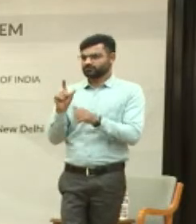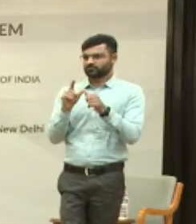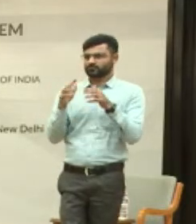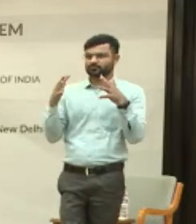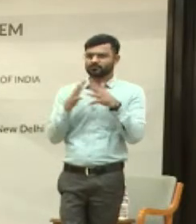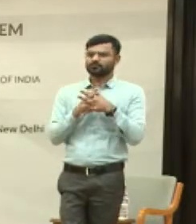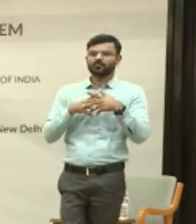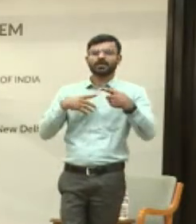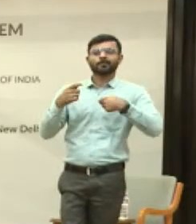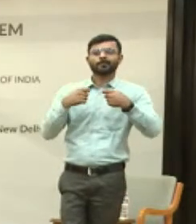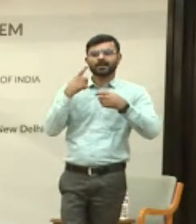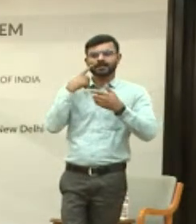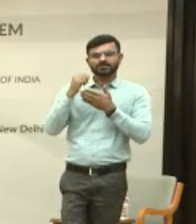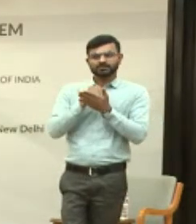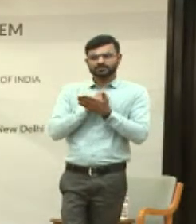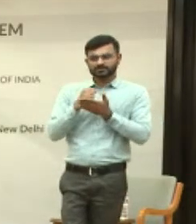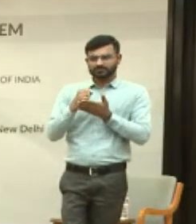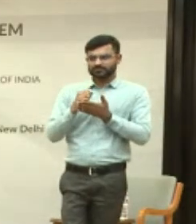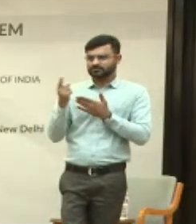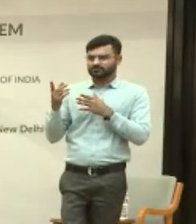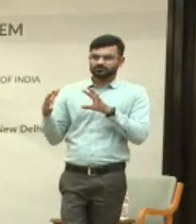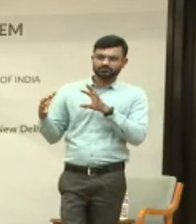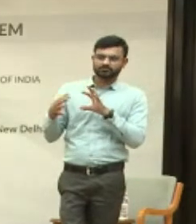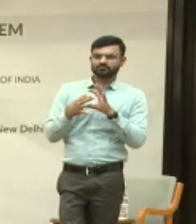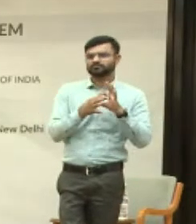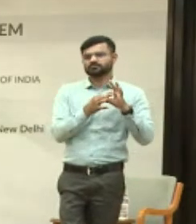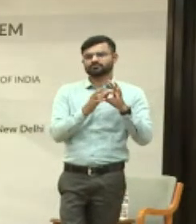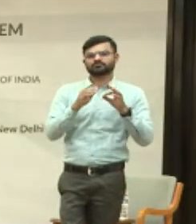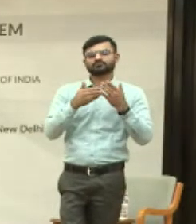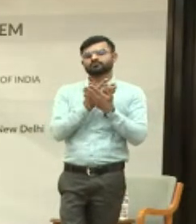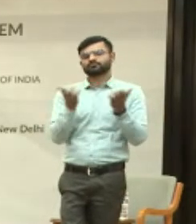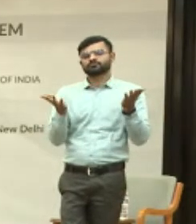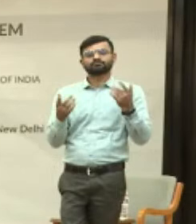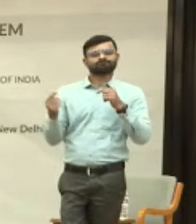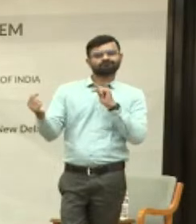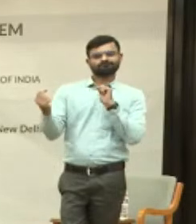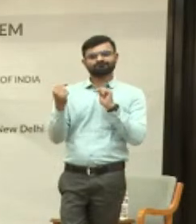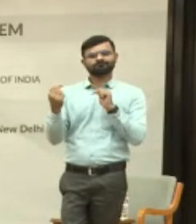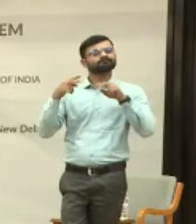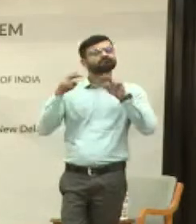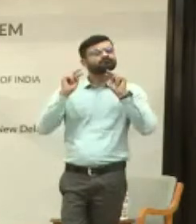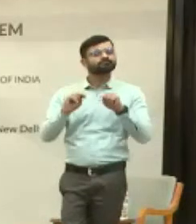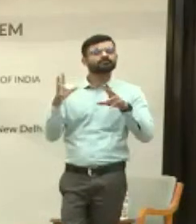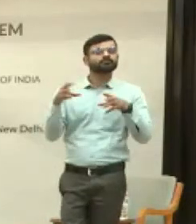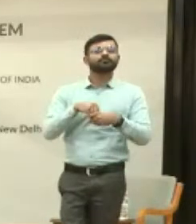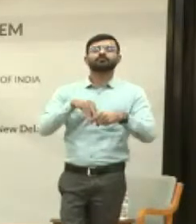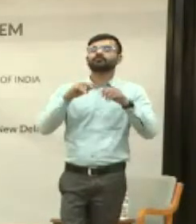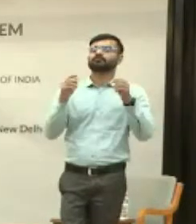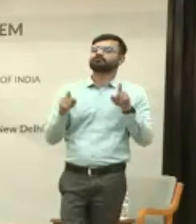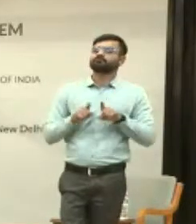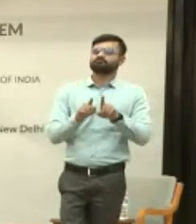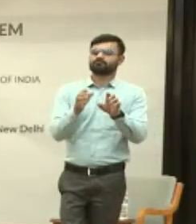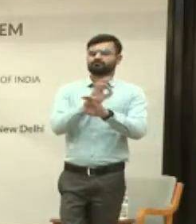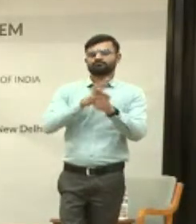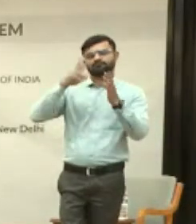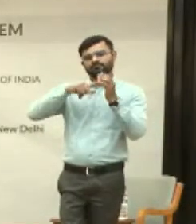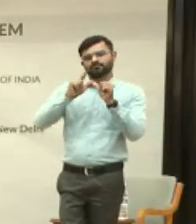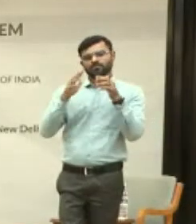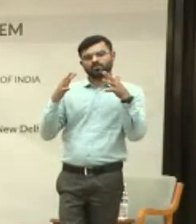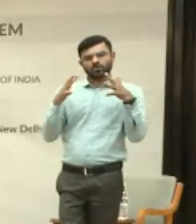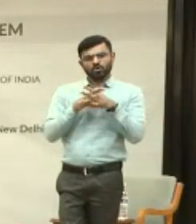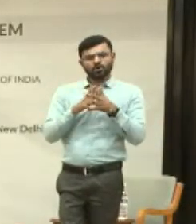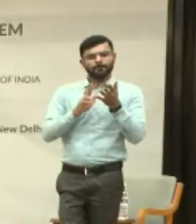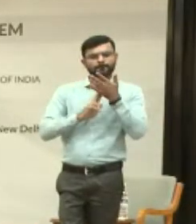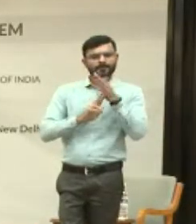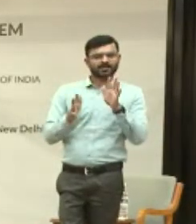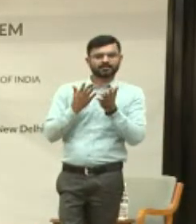an indigenous tribe, I think it is fitting, and I don't think any argument is needed, that we need to get rid of laws of this